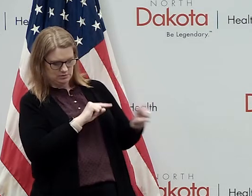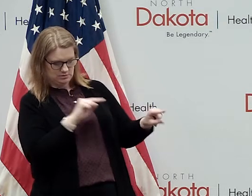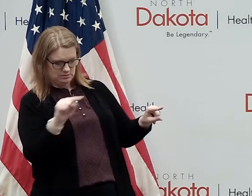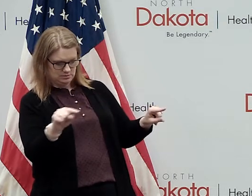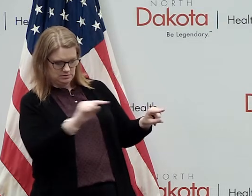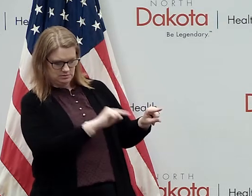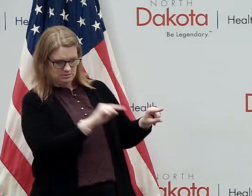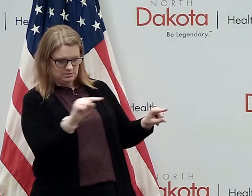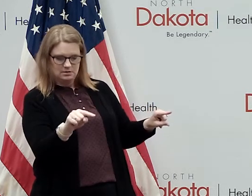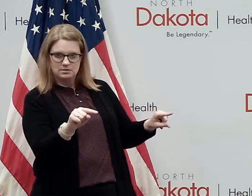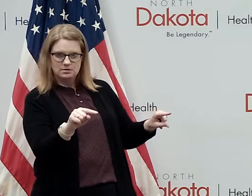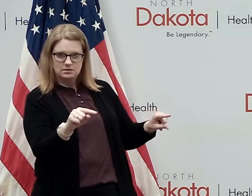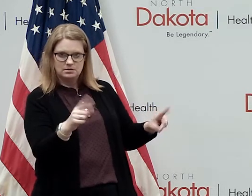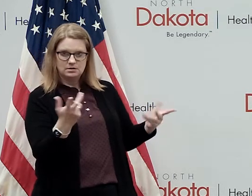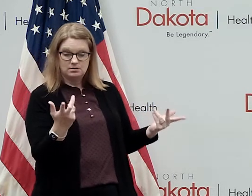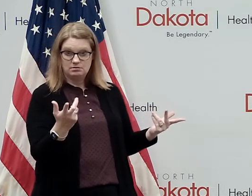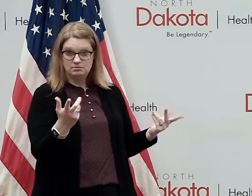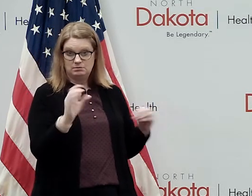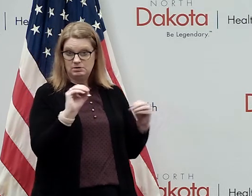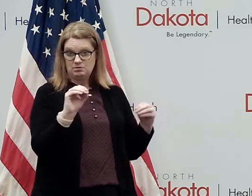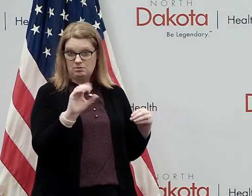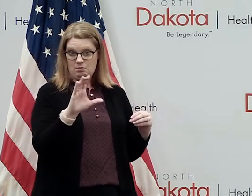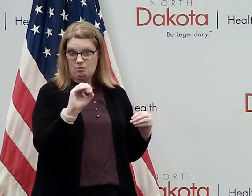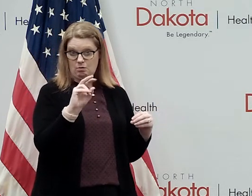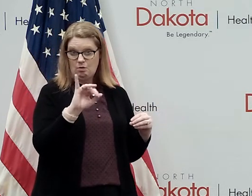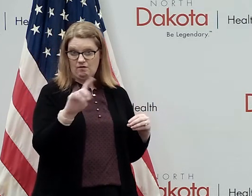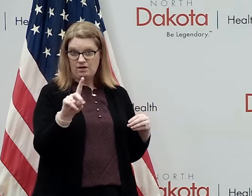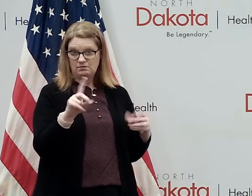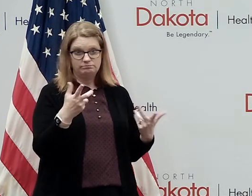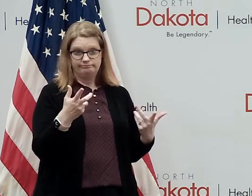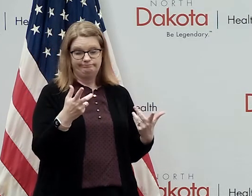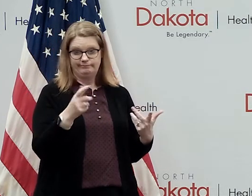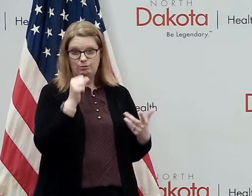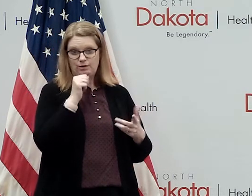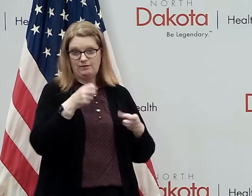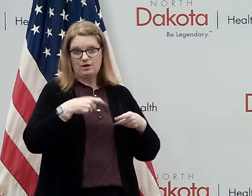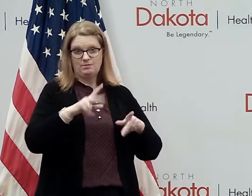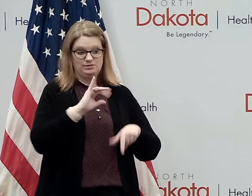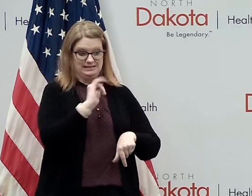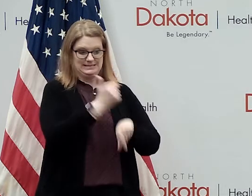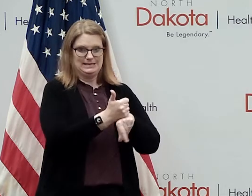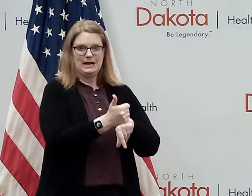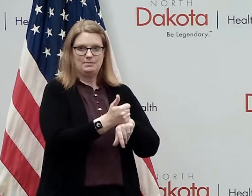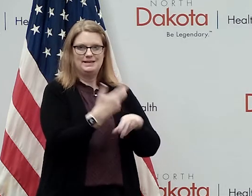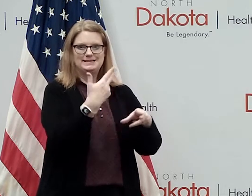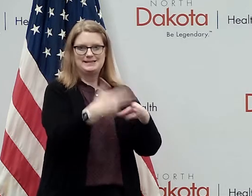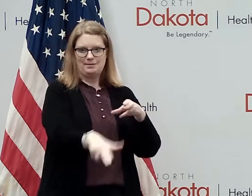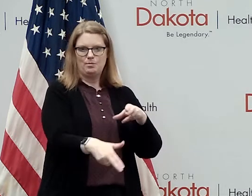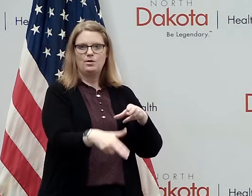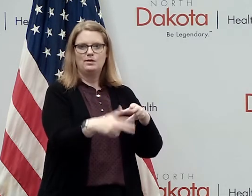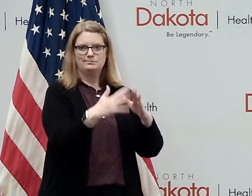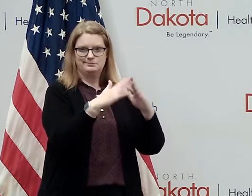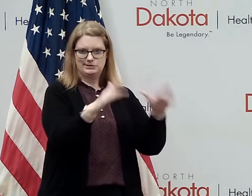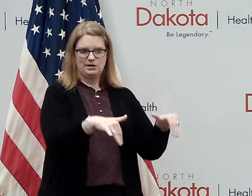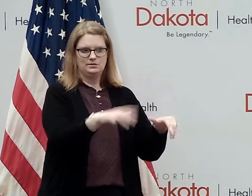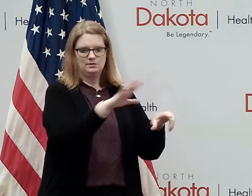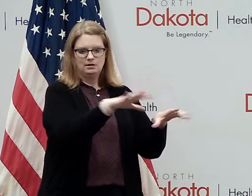of this. Without the COVID crisis, we wouldn't have had the opportunity to build this infrastructure up, and we don't want to just